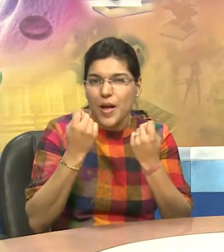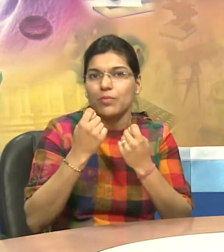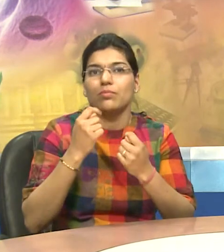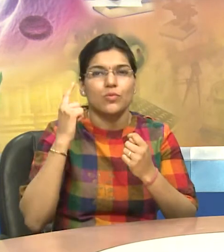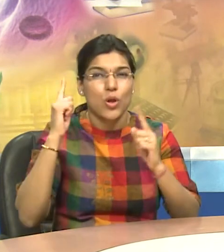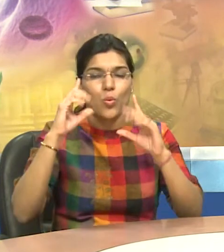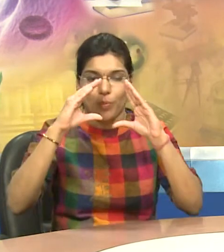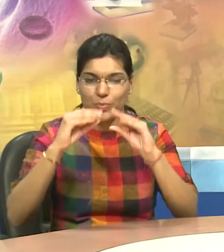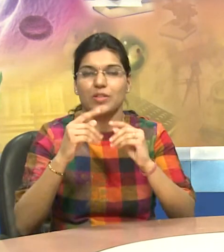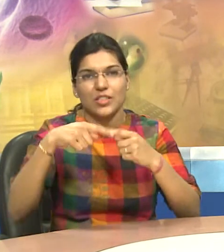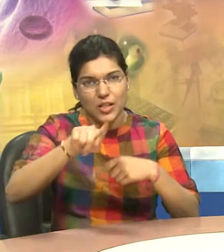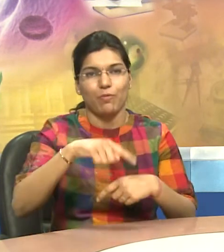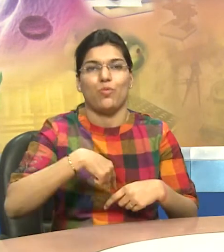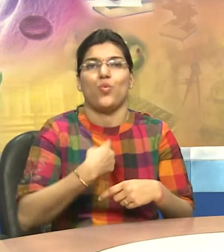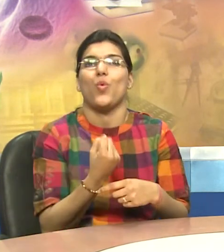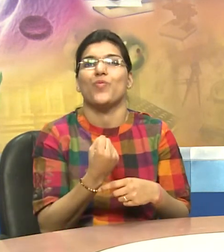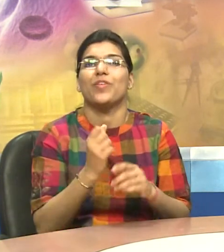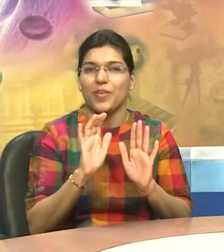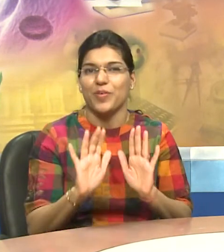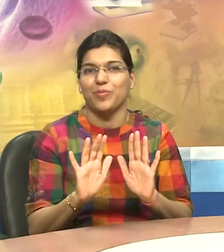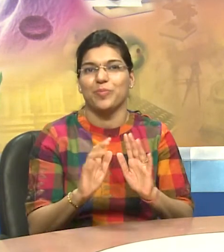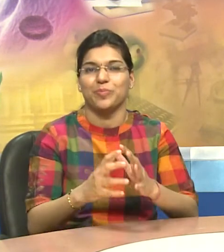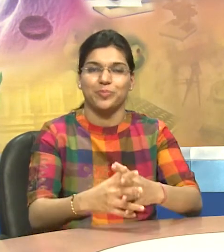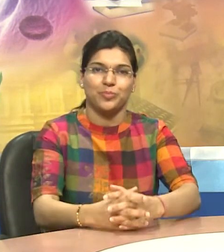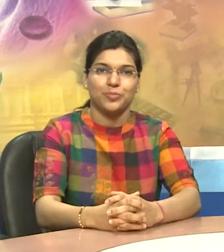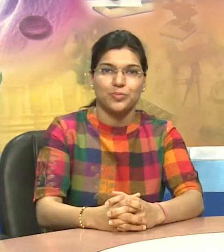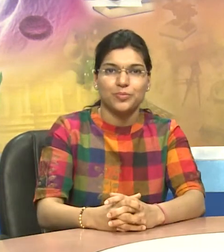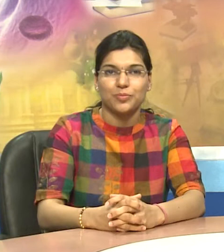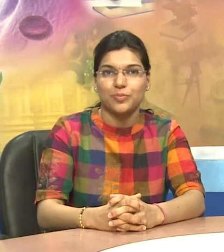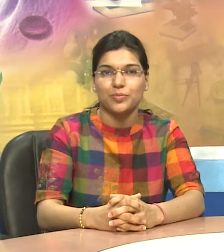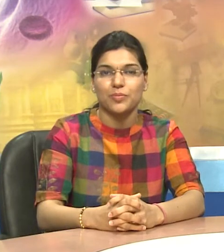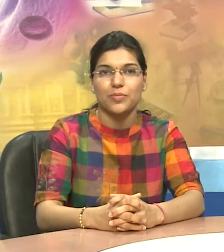is you have to practice in it by it yourself.